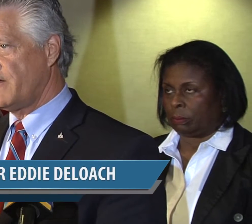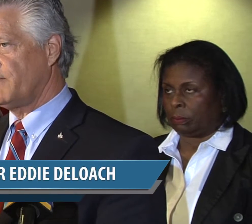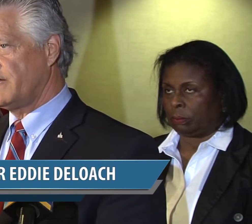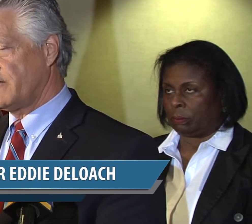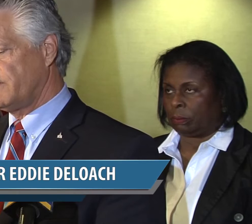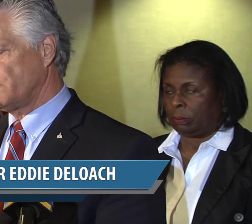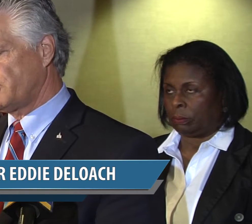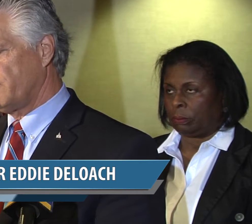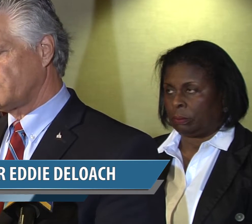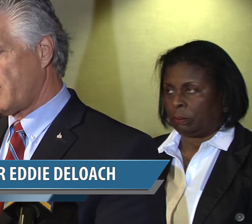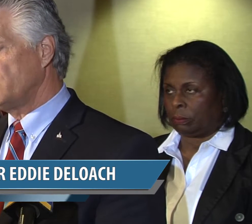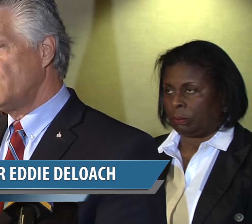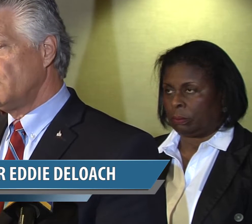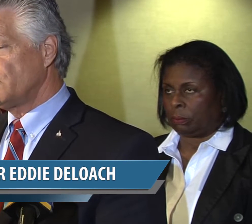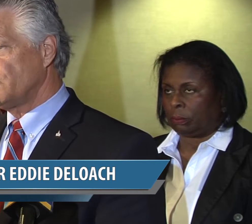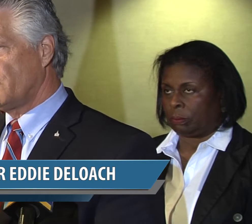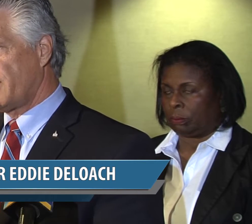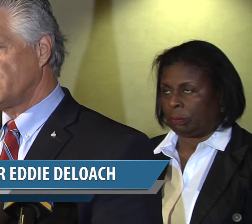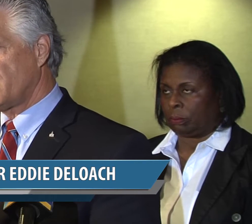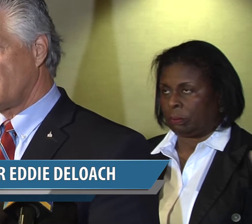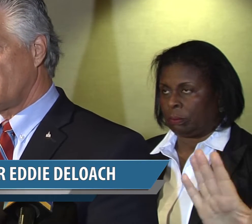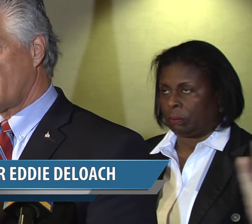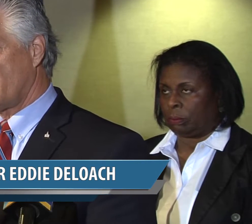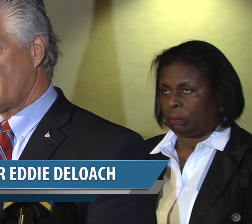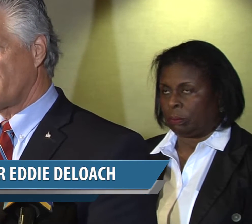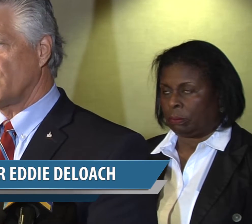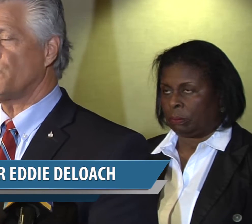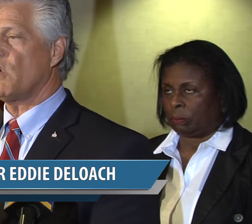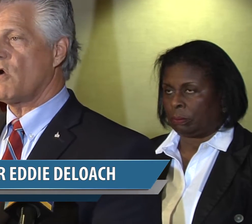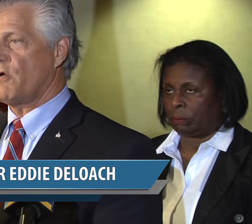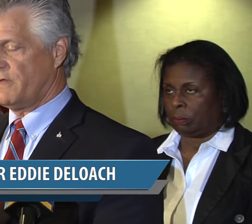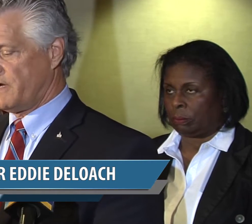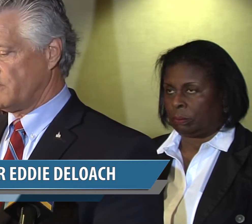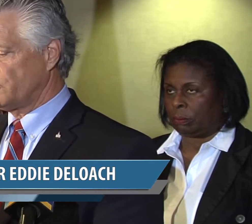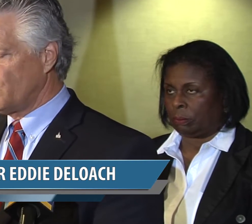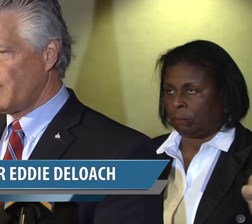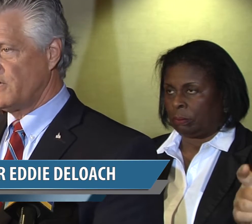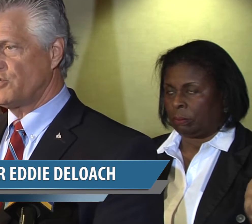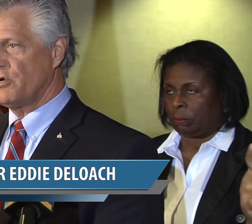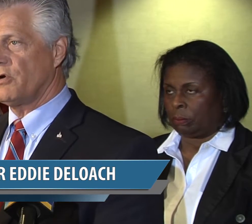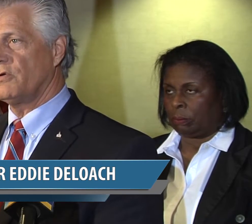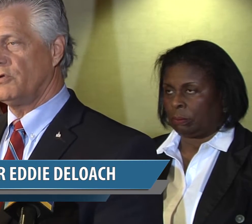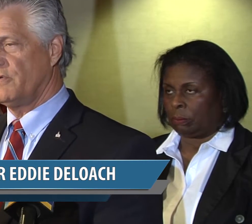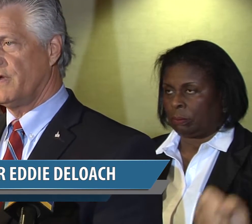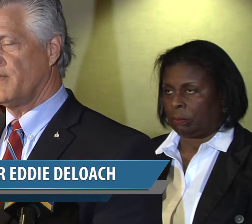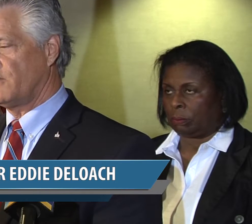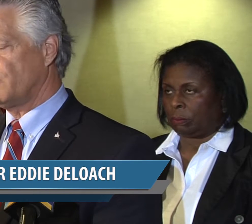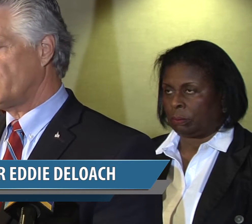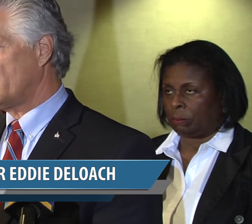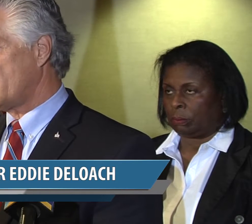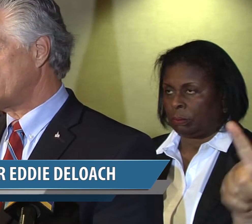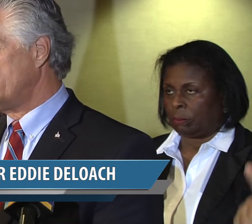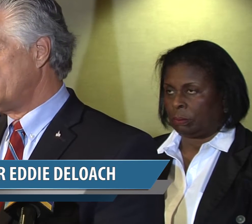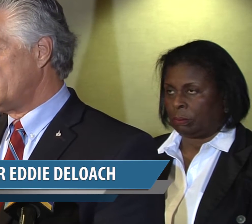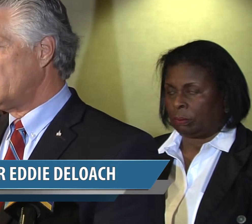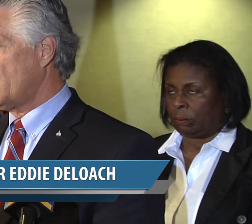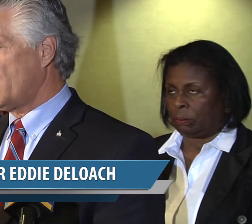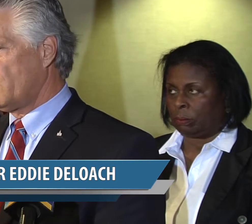their family and get their sales out. So that is our first priority there. So make sure you're there by 12